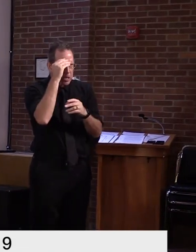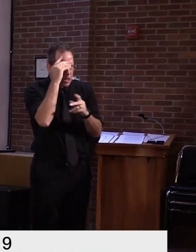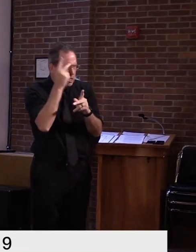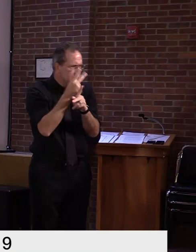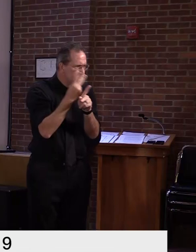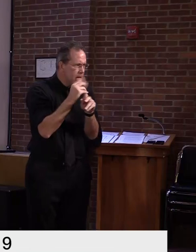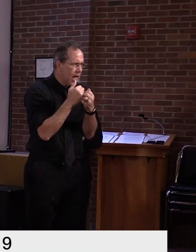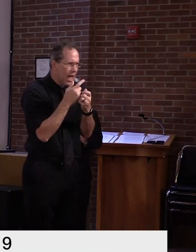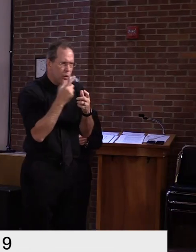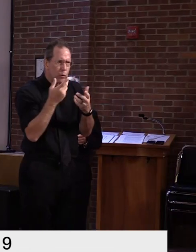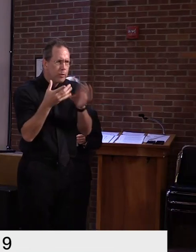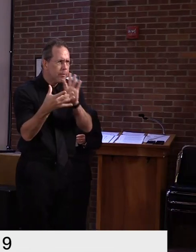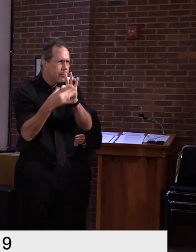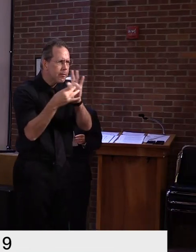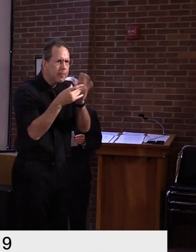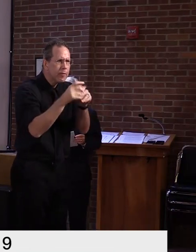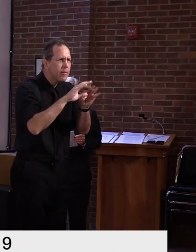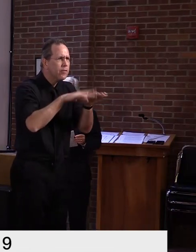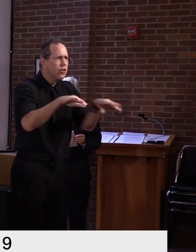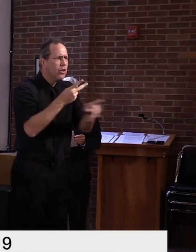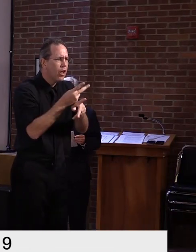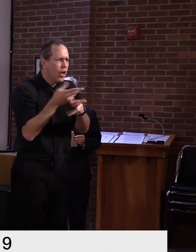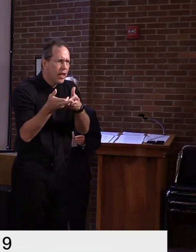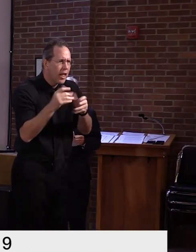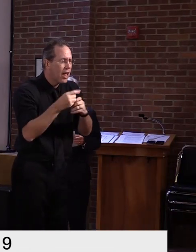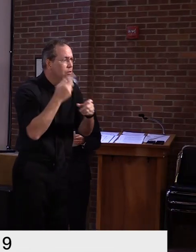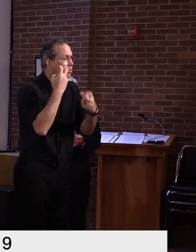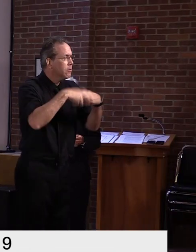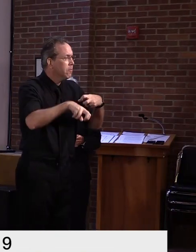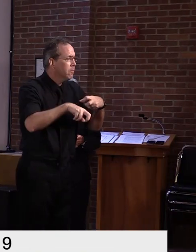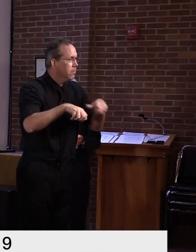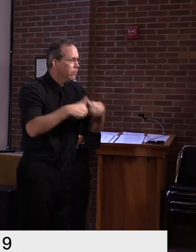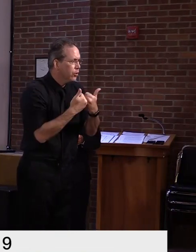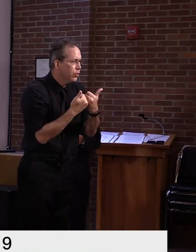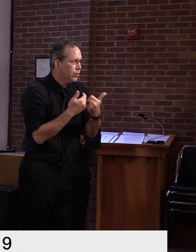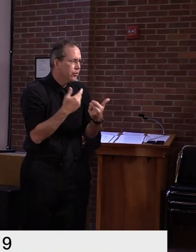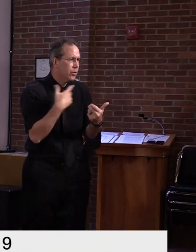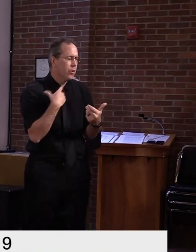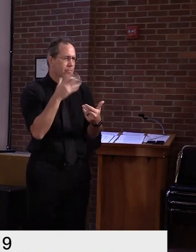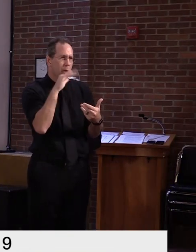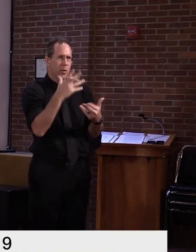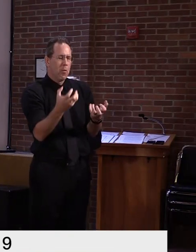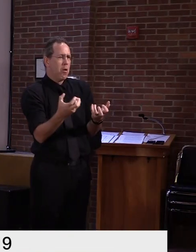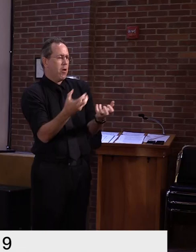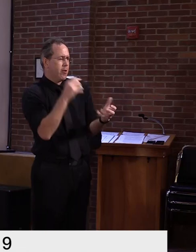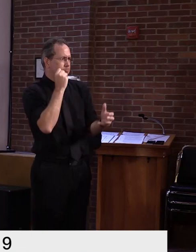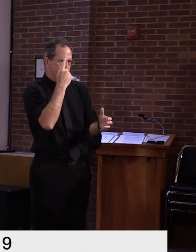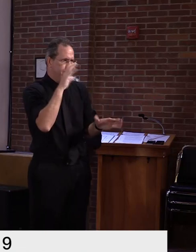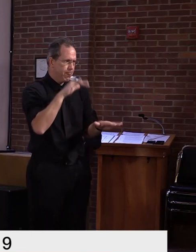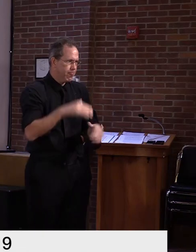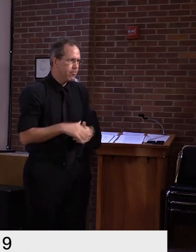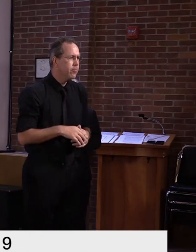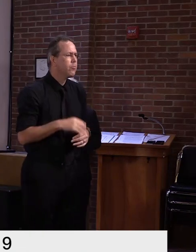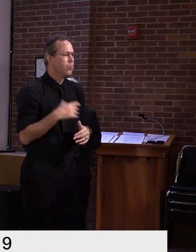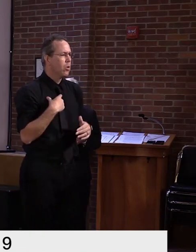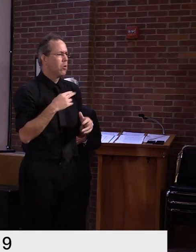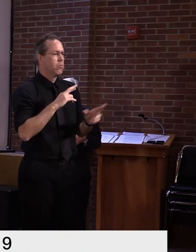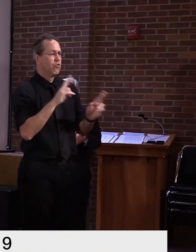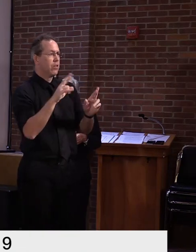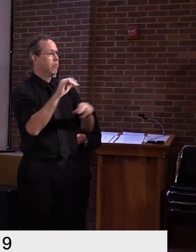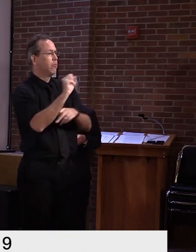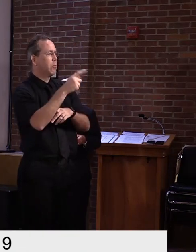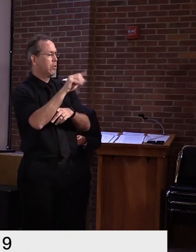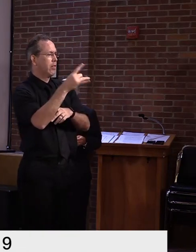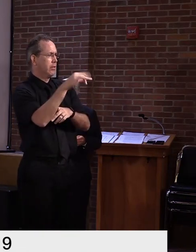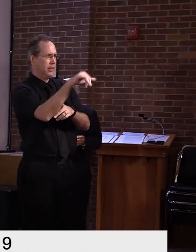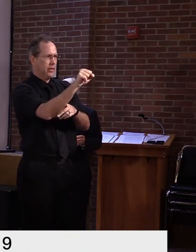seen a lot of interest. We're going to continue to be challenged to put this into place by September 8th, but again, I think